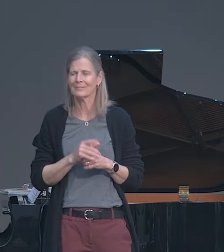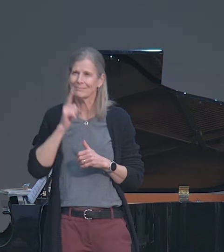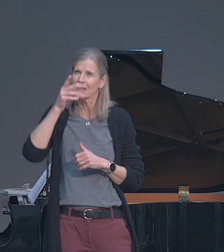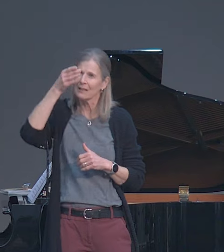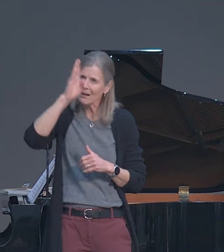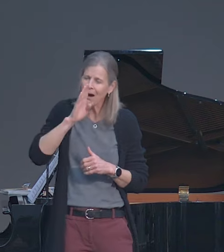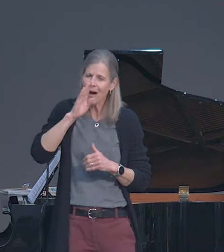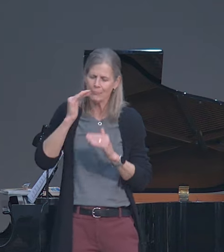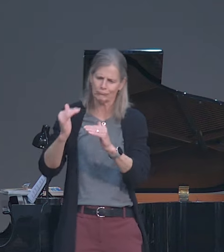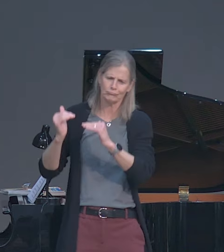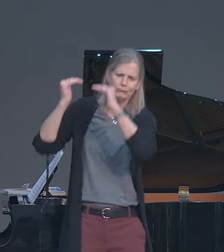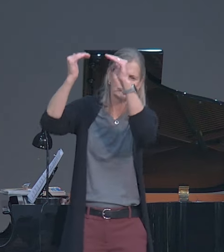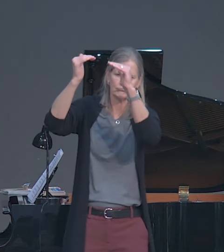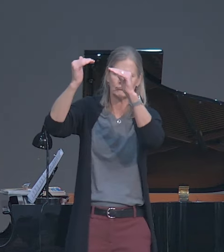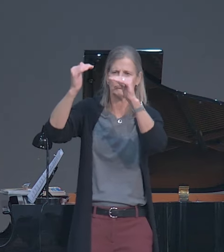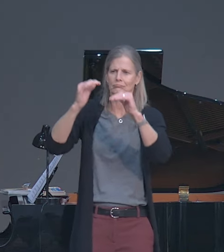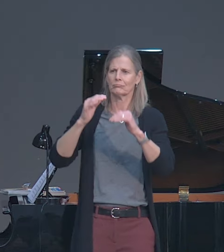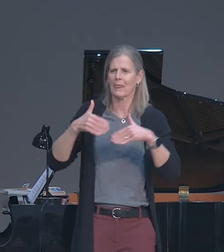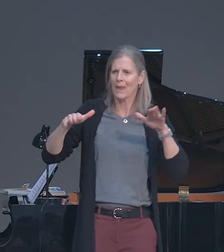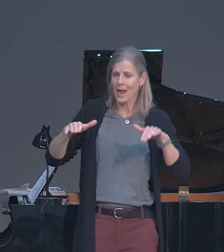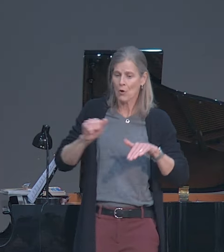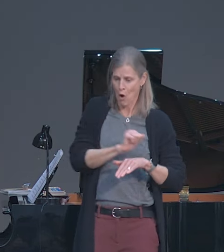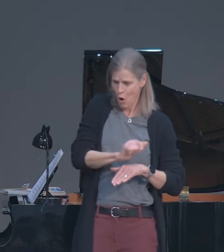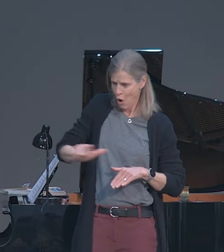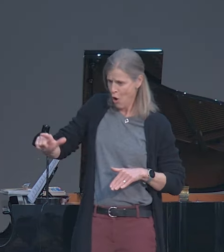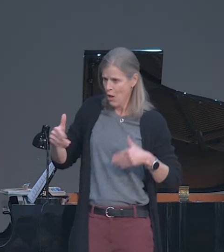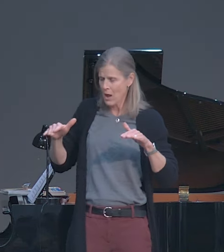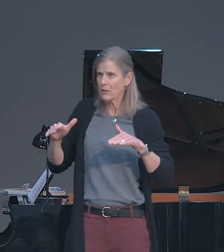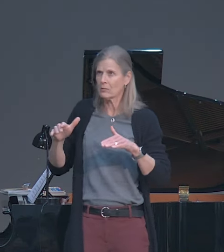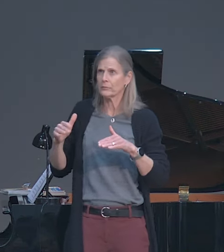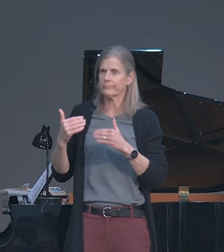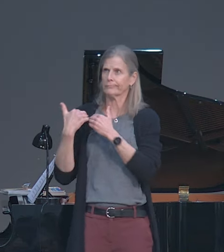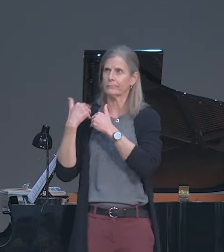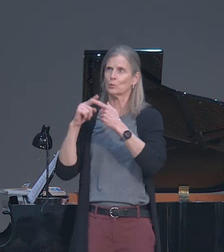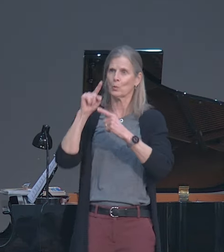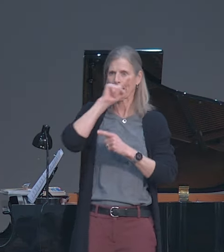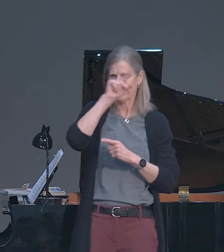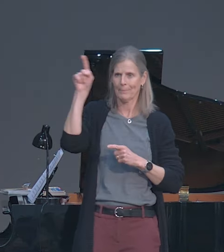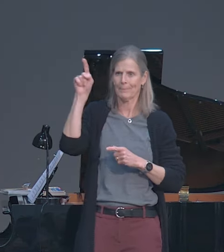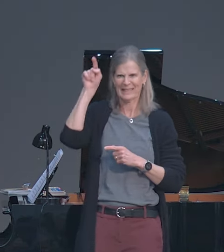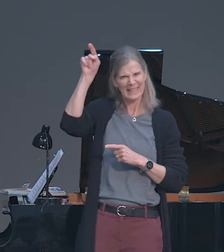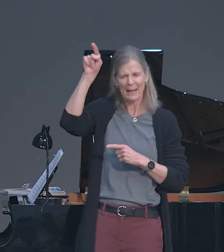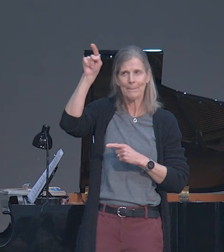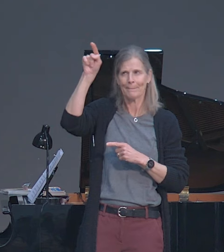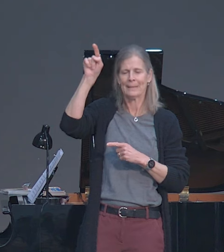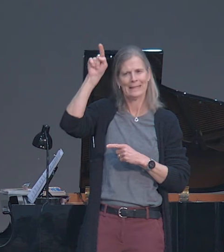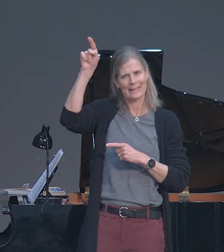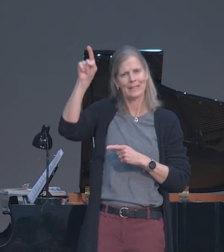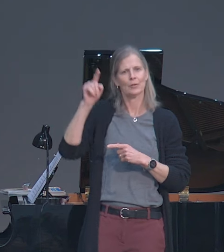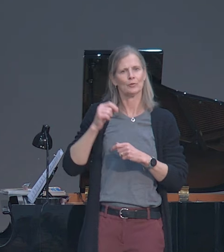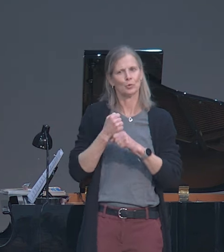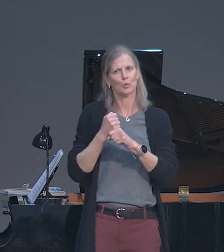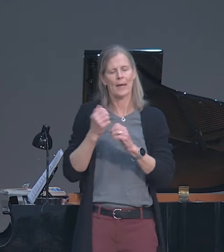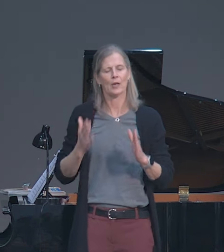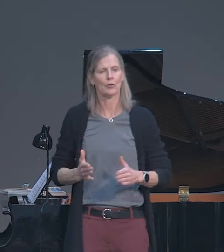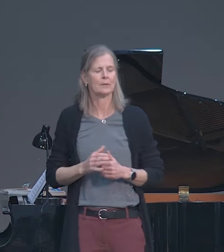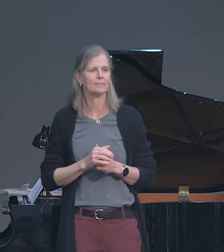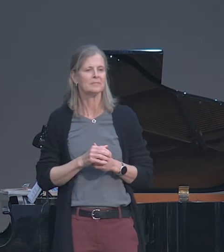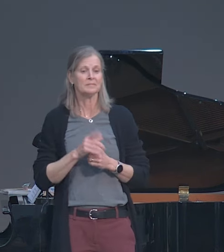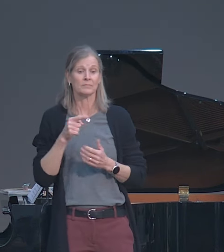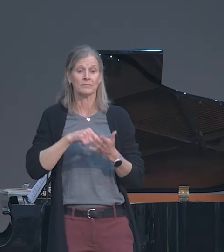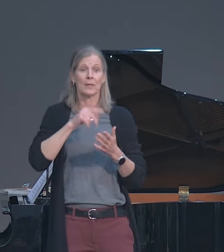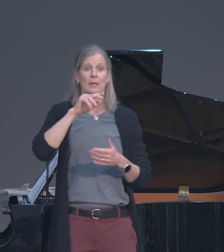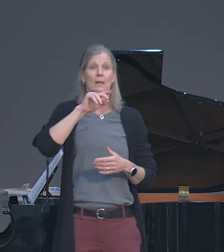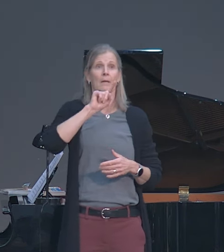exalted above the angels, and all the angels are subject to him as creator. In fact, you can look there sometime. 1 Peter